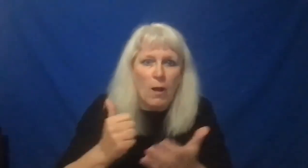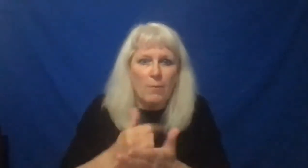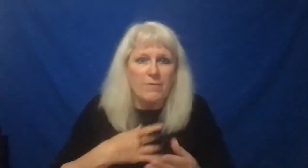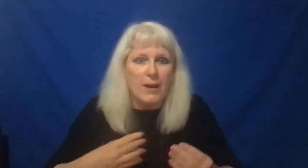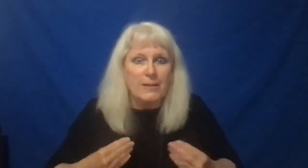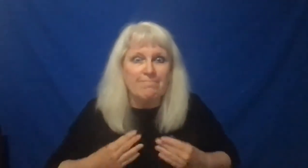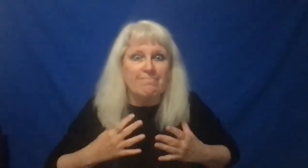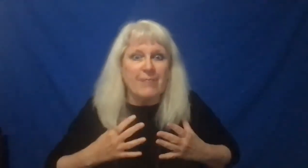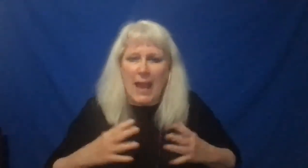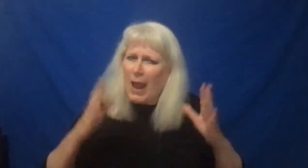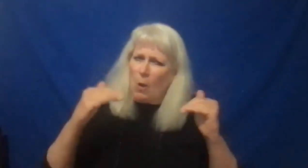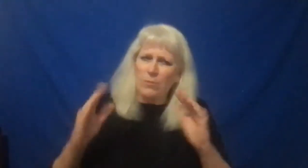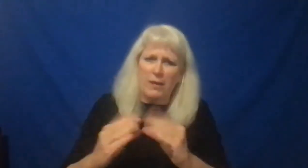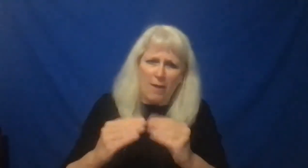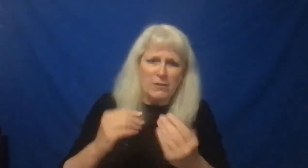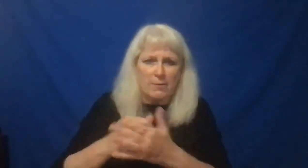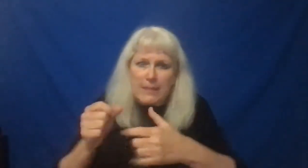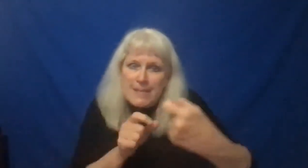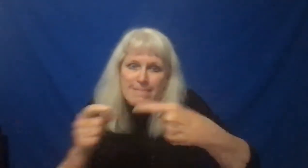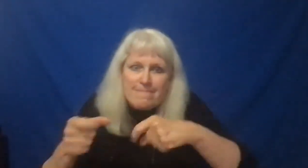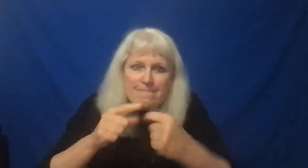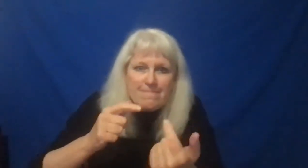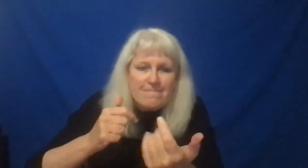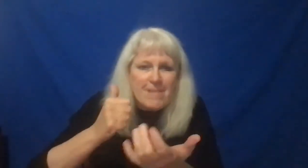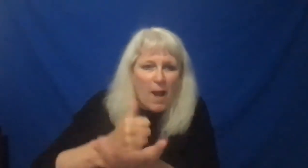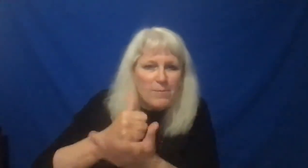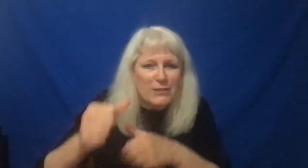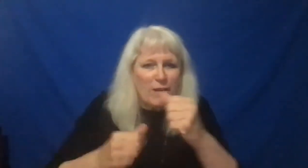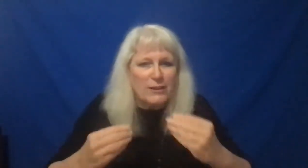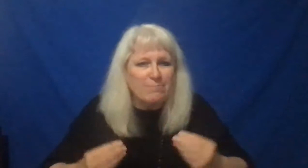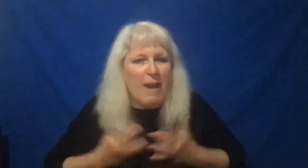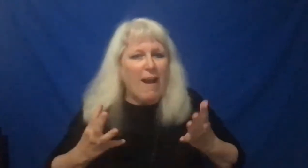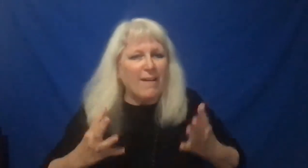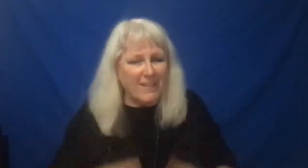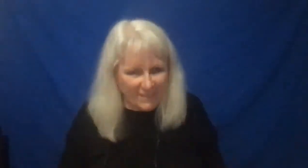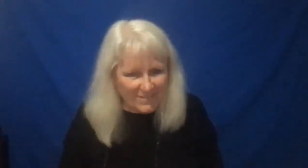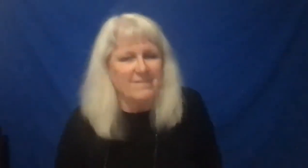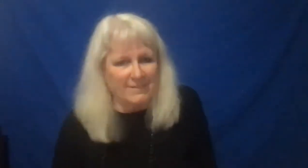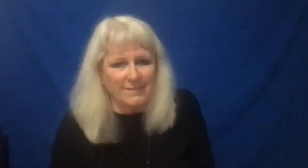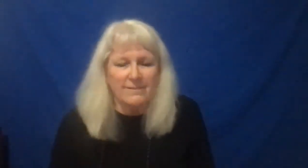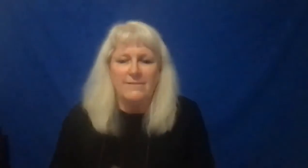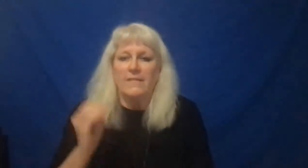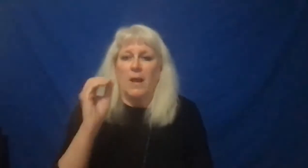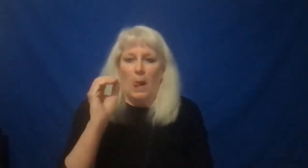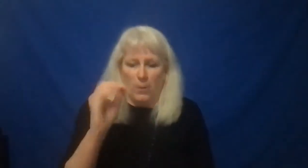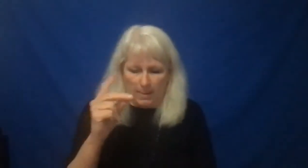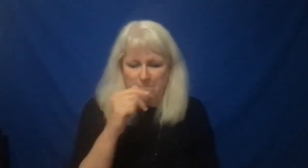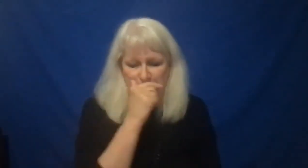I want to just start out with, as I was preparing for tonight, I was